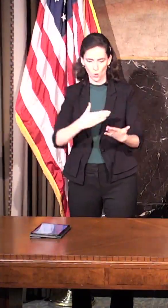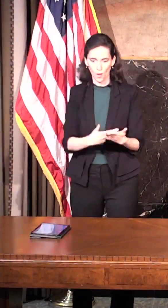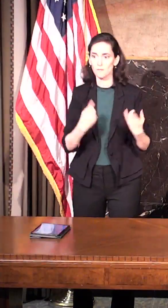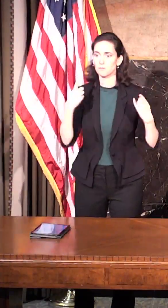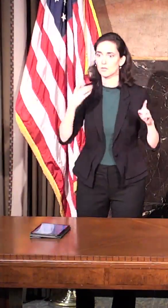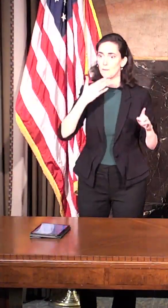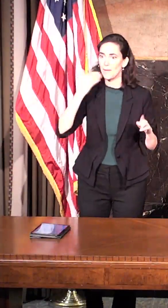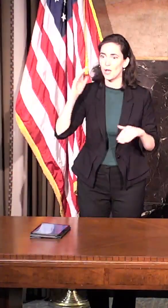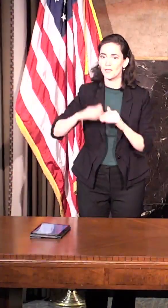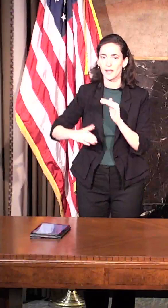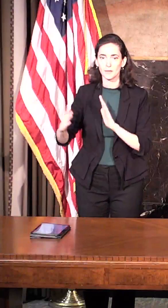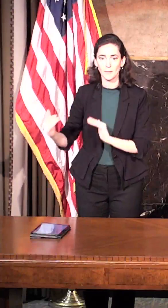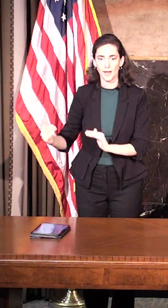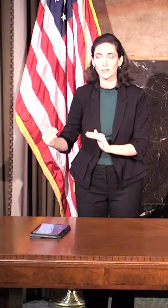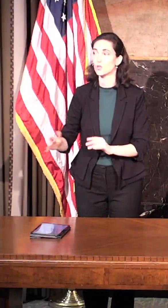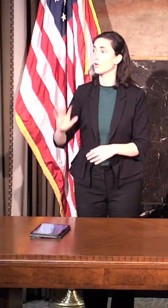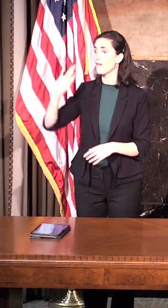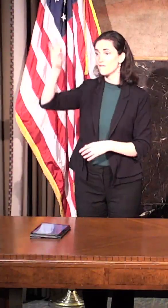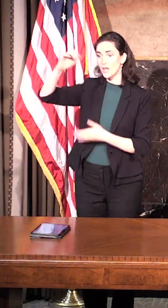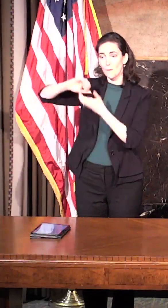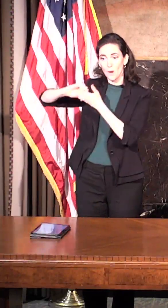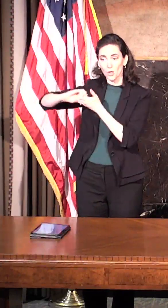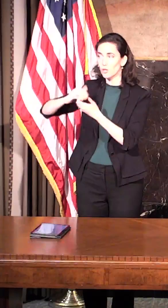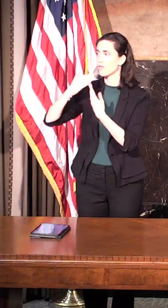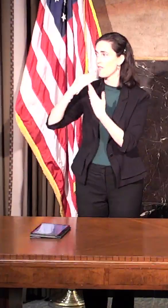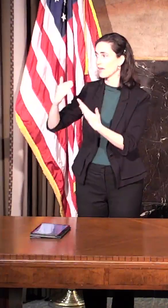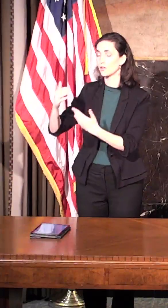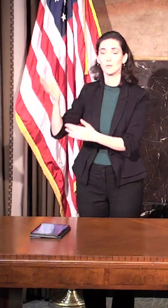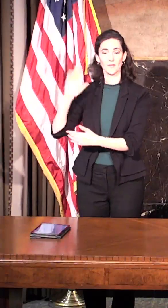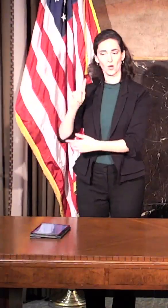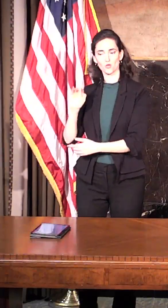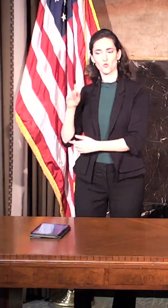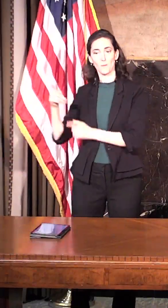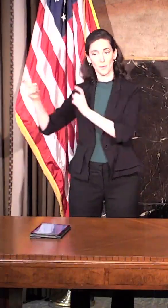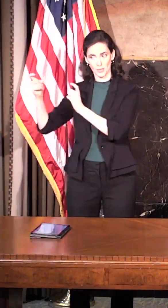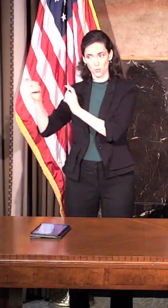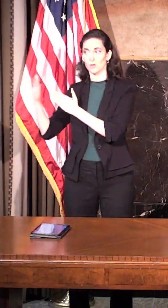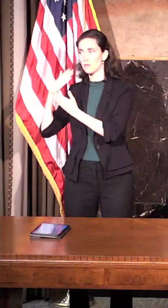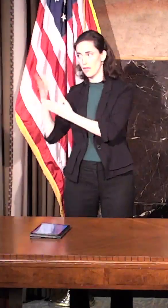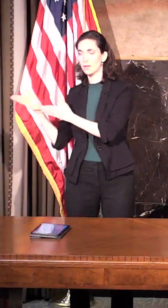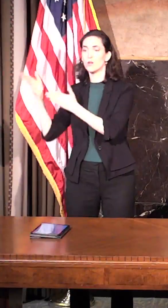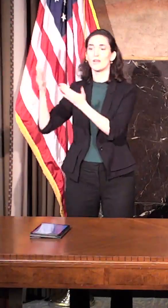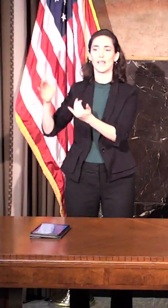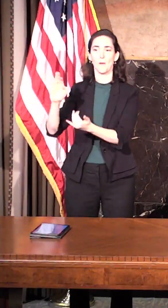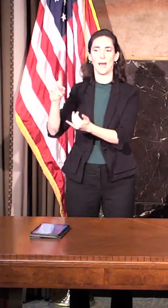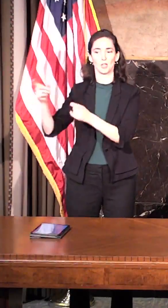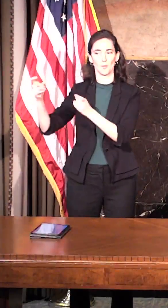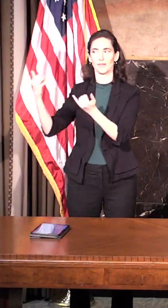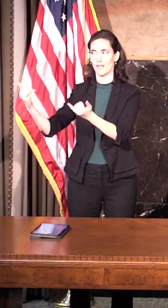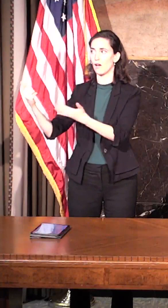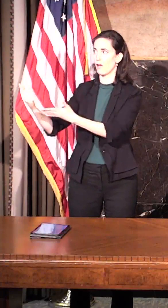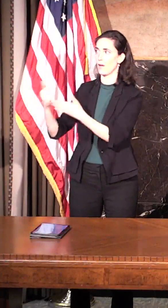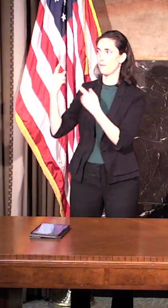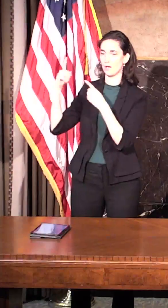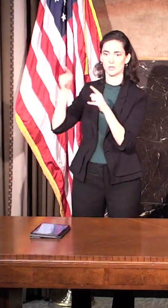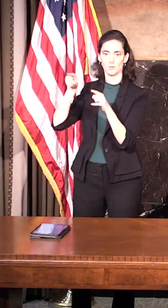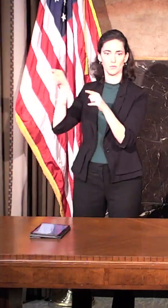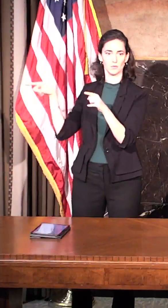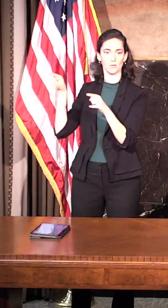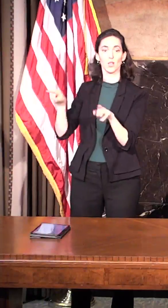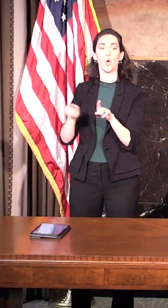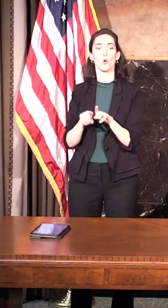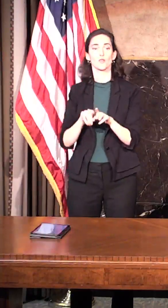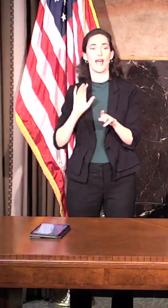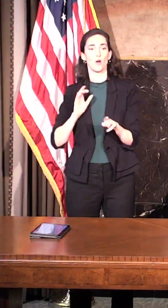to thank our federal partners, the Trump administration, now the Biden administration, for making that possible. The work that our congressional delegation